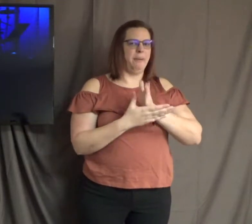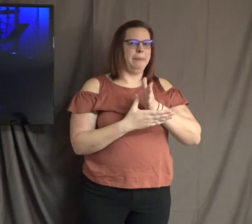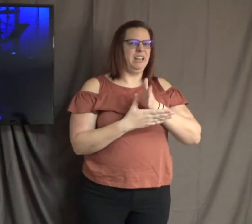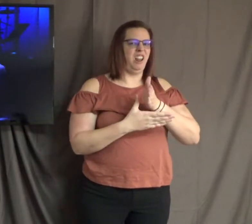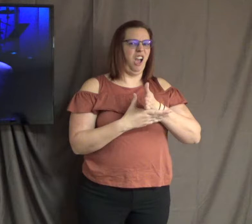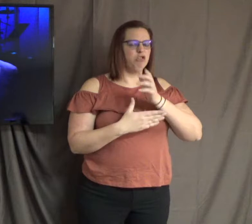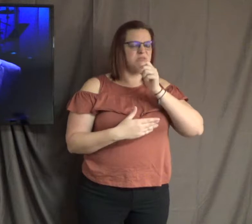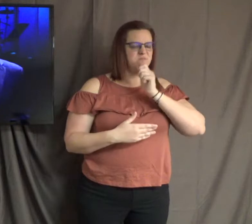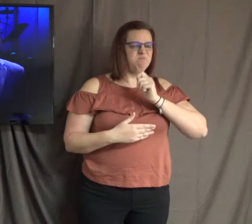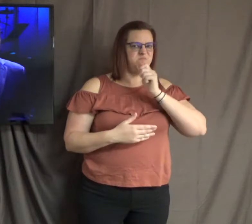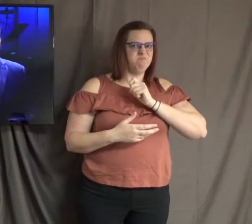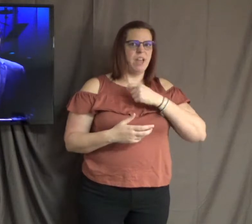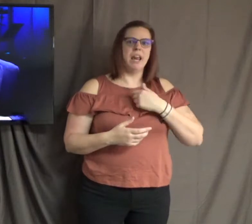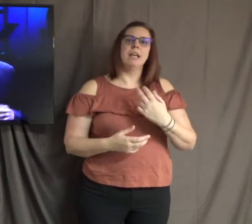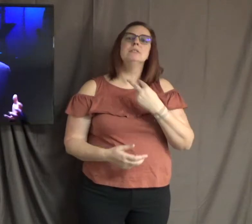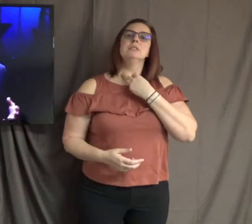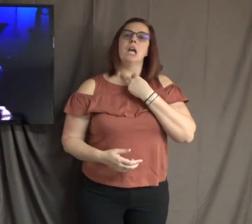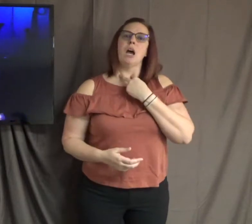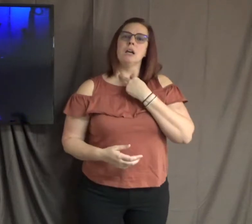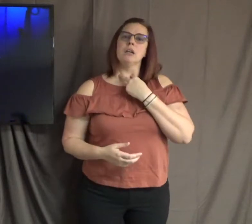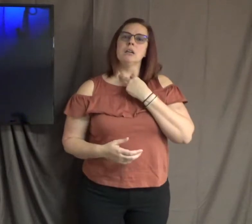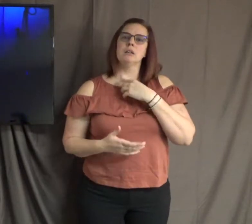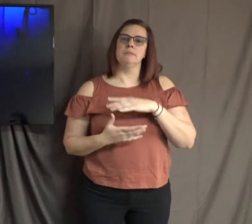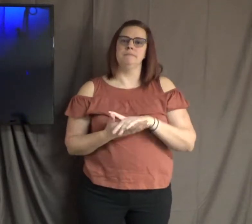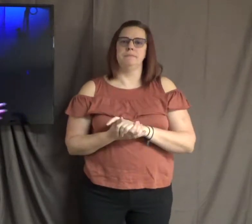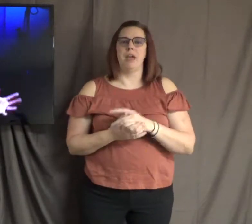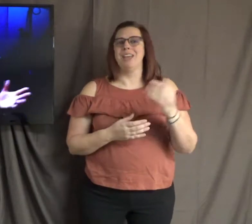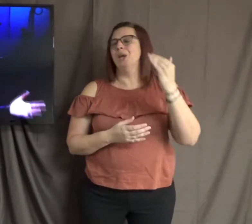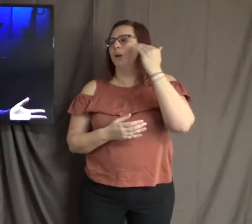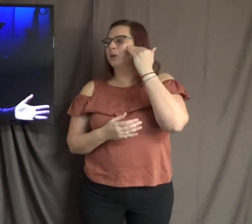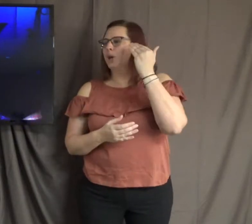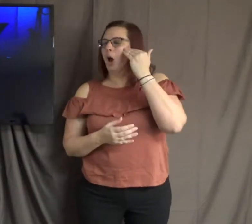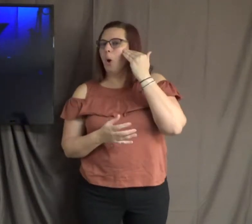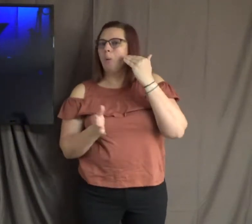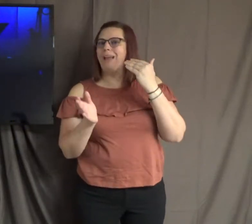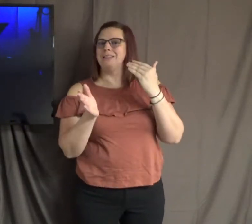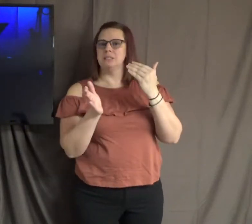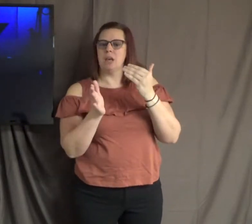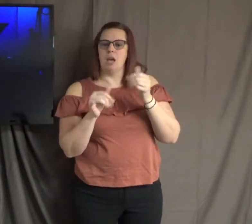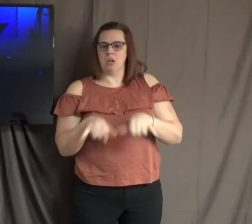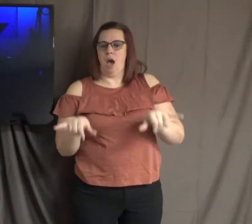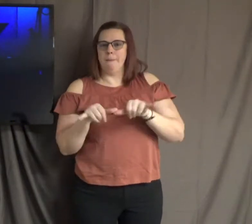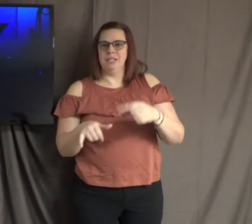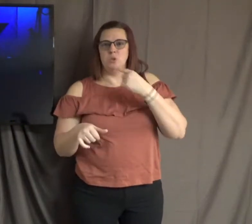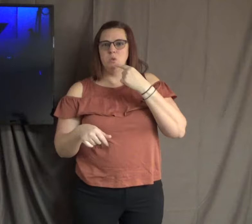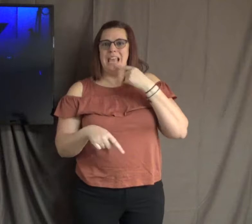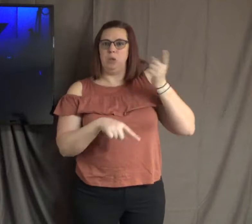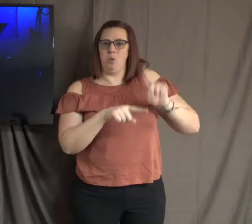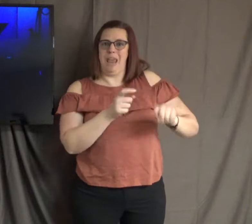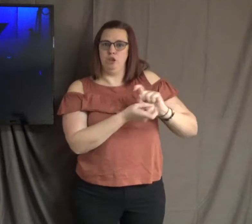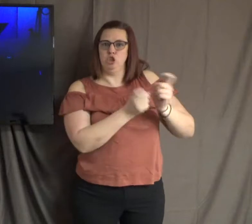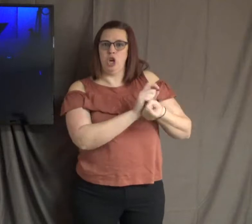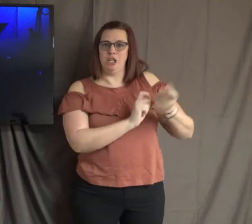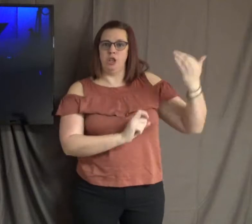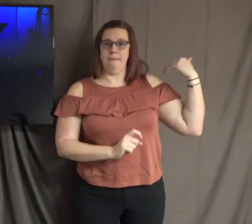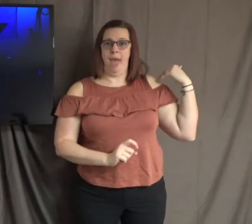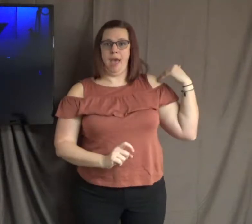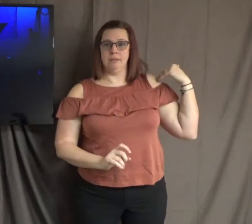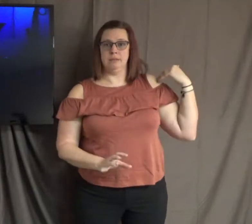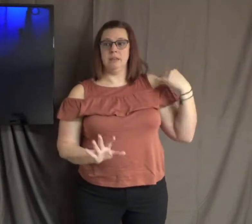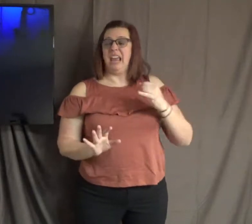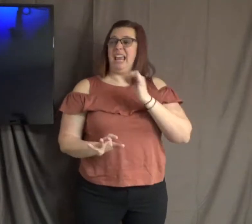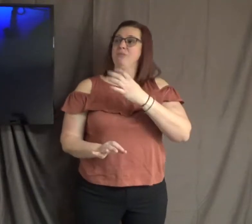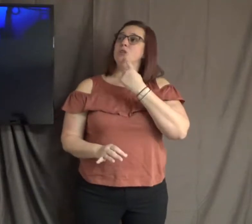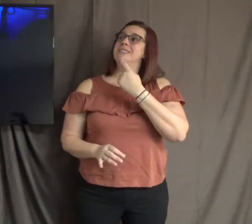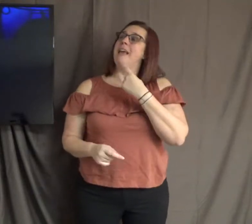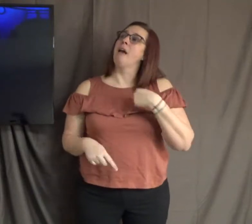there. I know it's common to say that you can't change the past. And if you're saying by that I can't